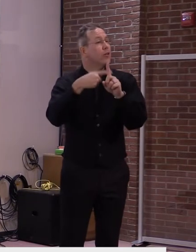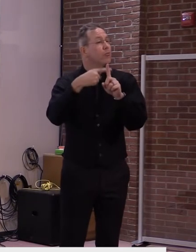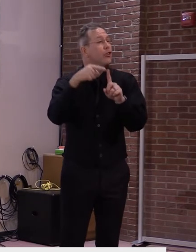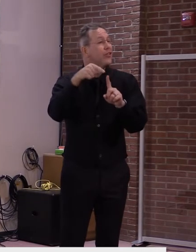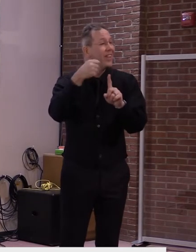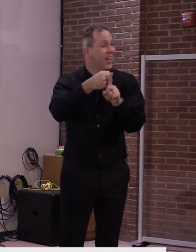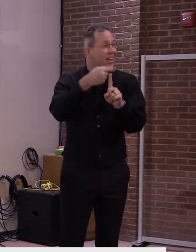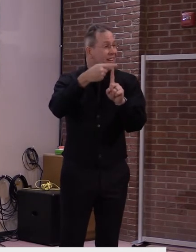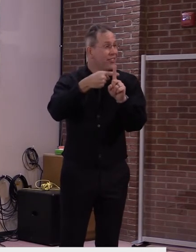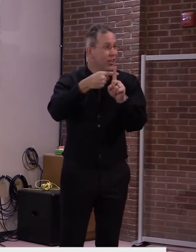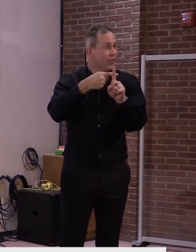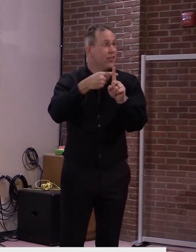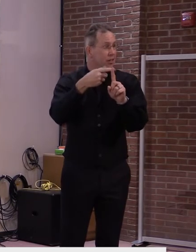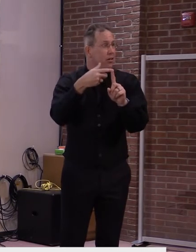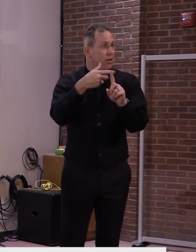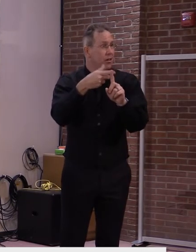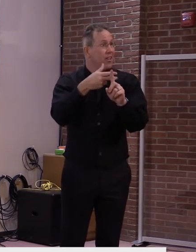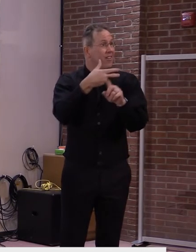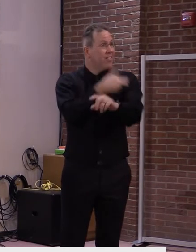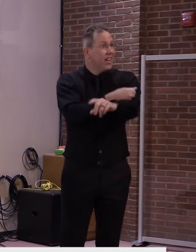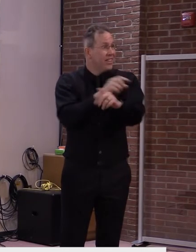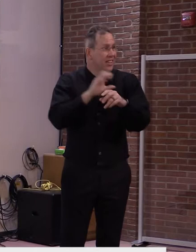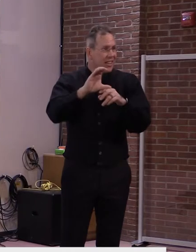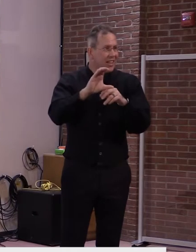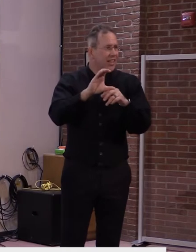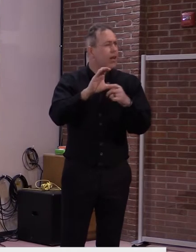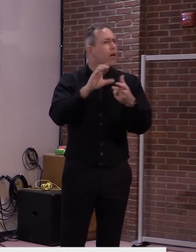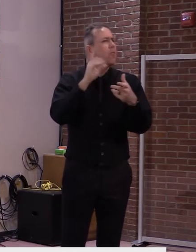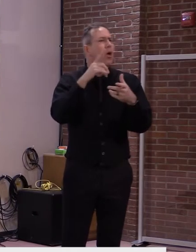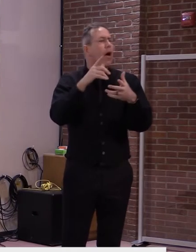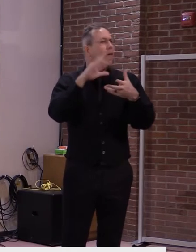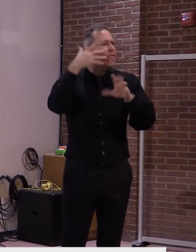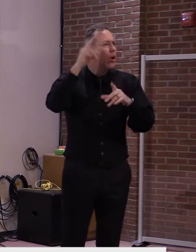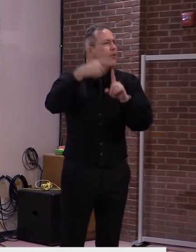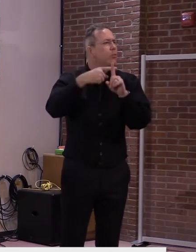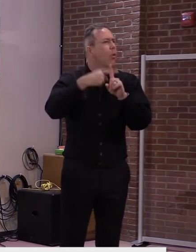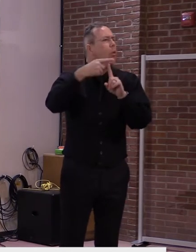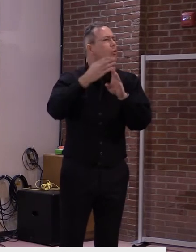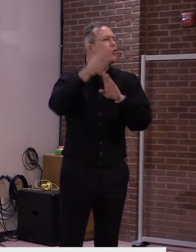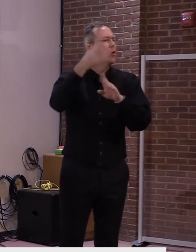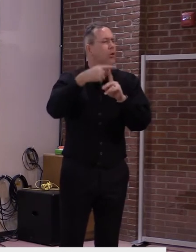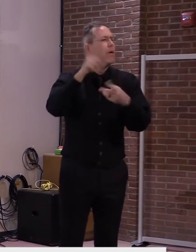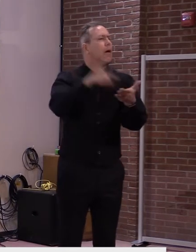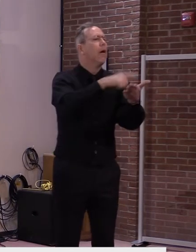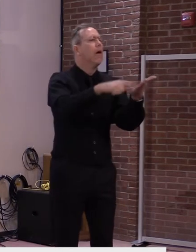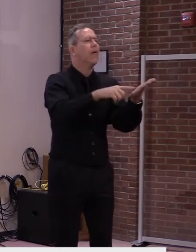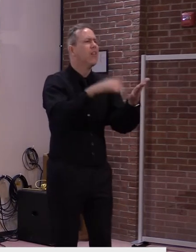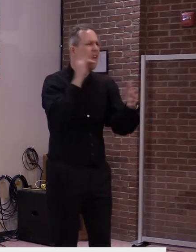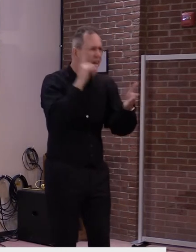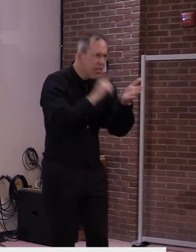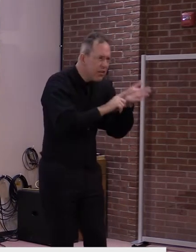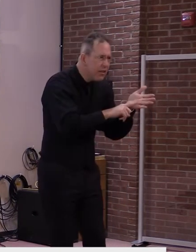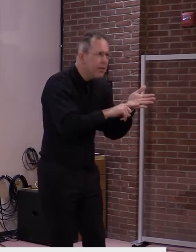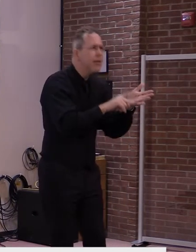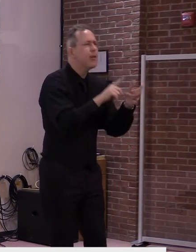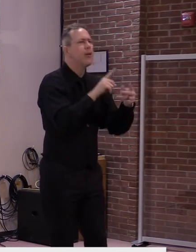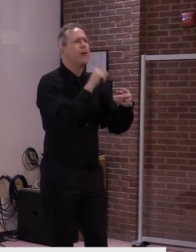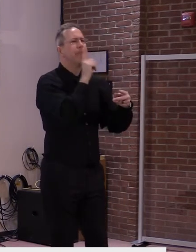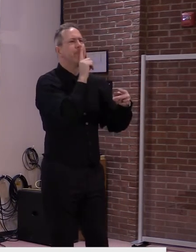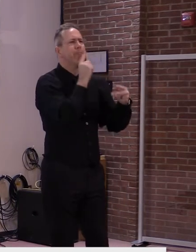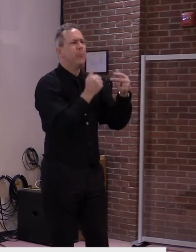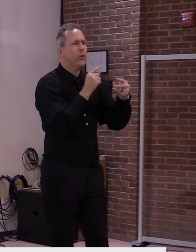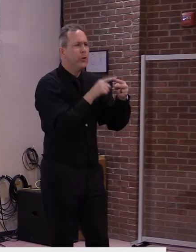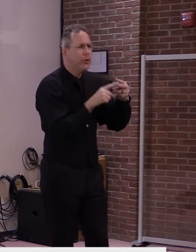canceled. We could have done one of two things: not mention it at the press conference or disclose it